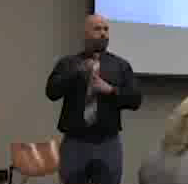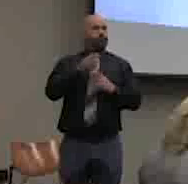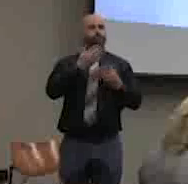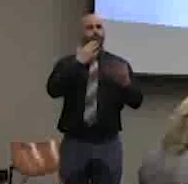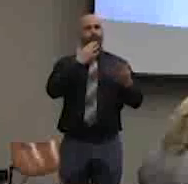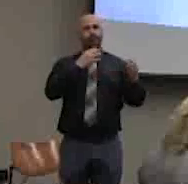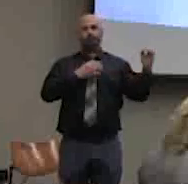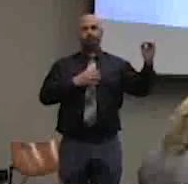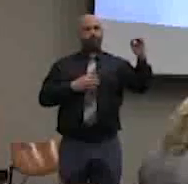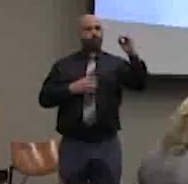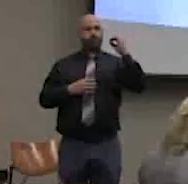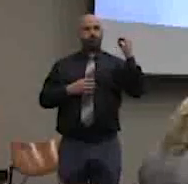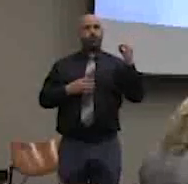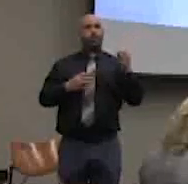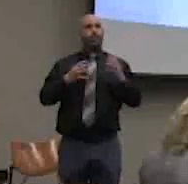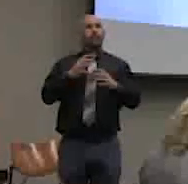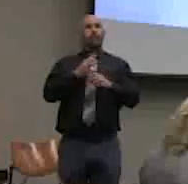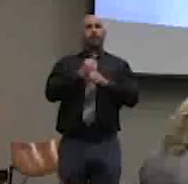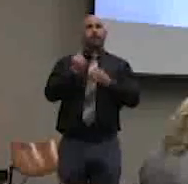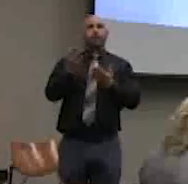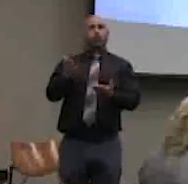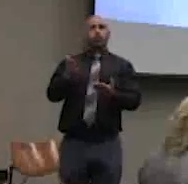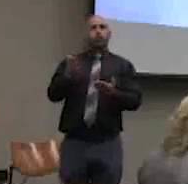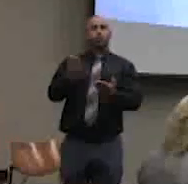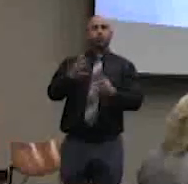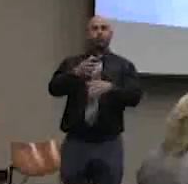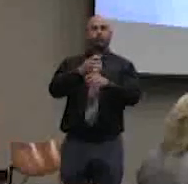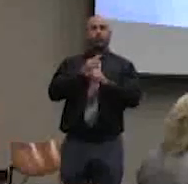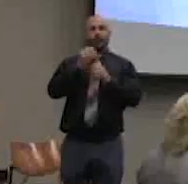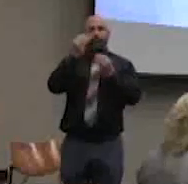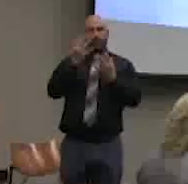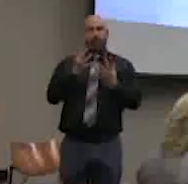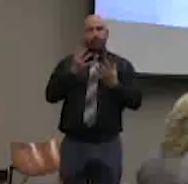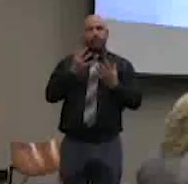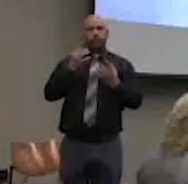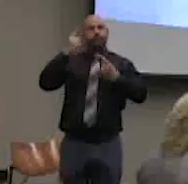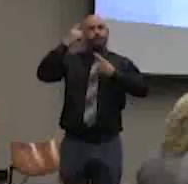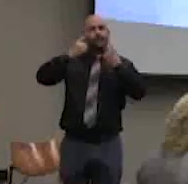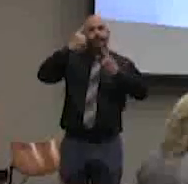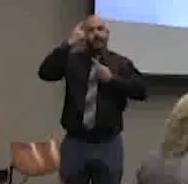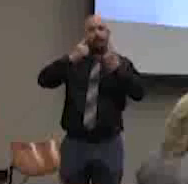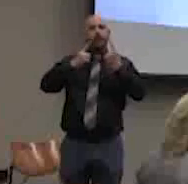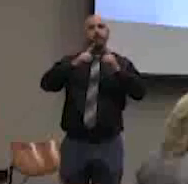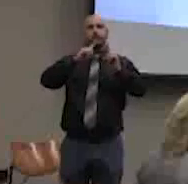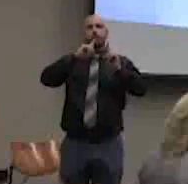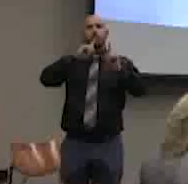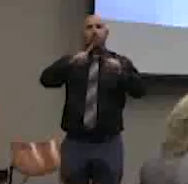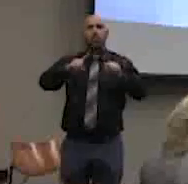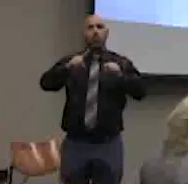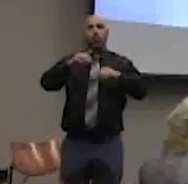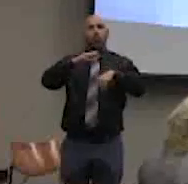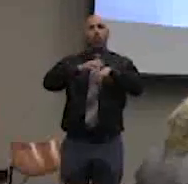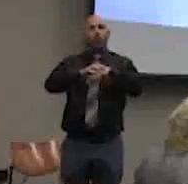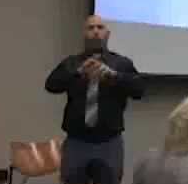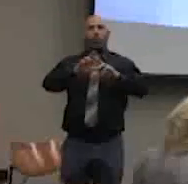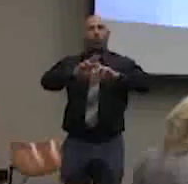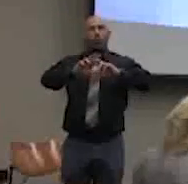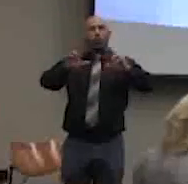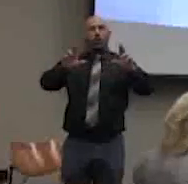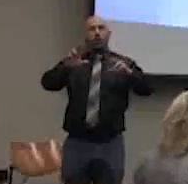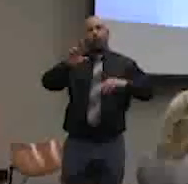minutes? I'd like to make a motion to receive information on consideration of a report on the Ready Start model. So